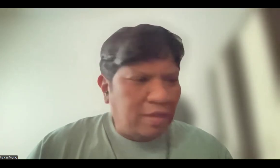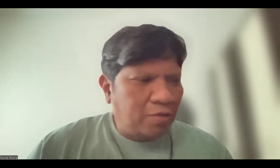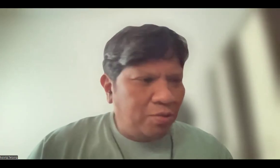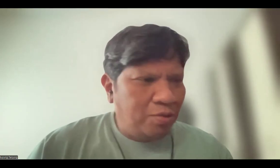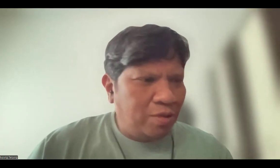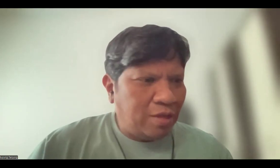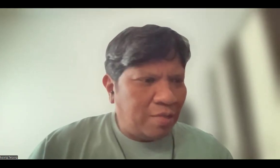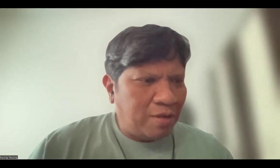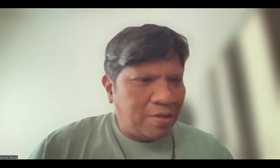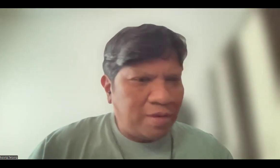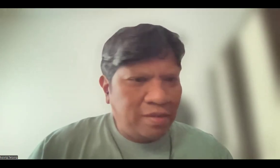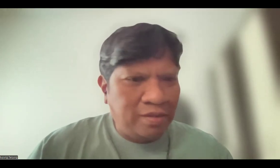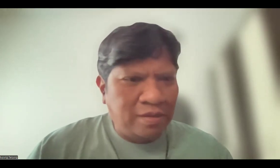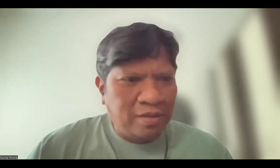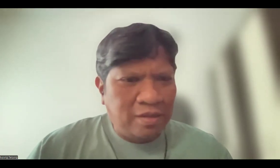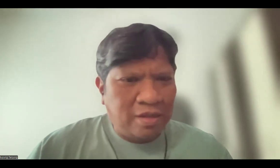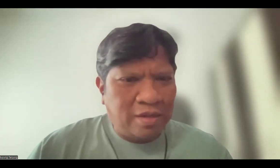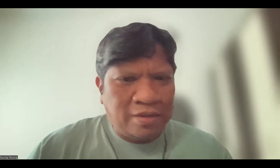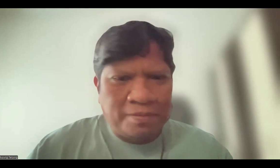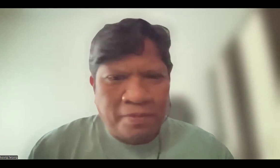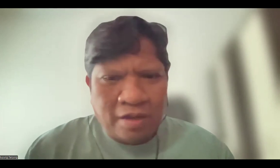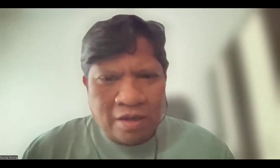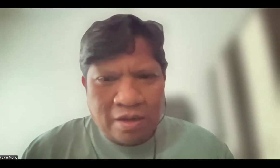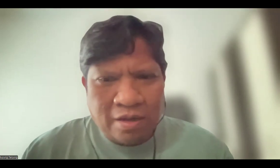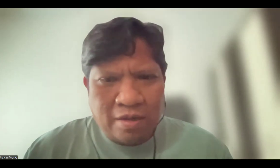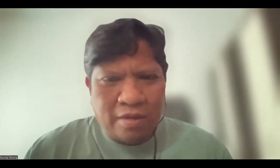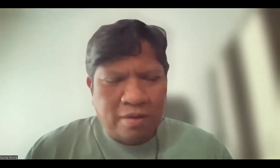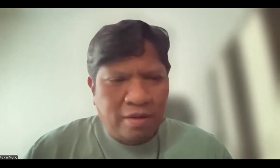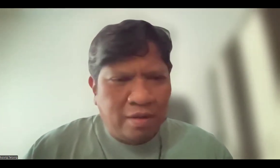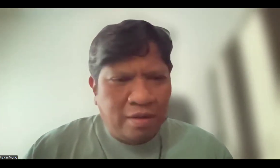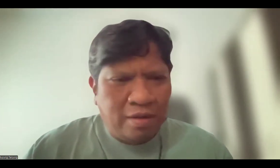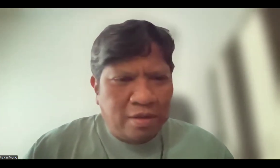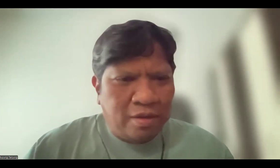Kita tunggu dulu ya kawan-kawan, karena